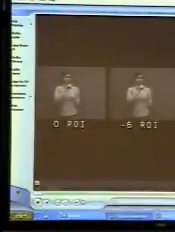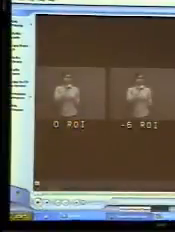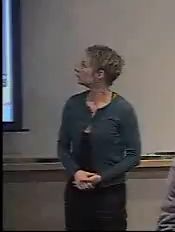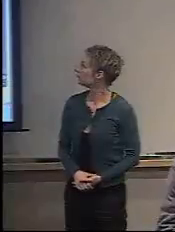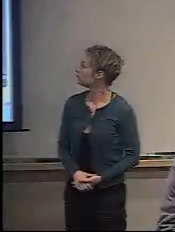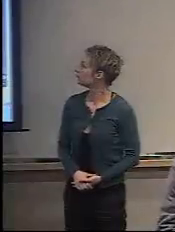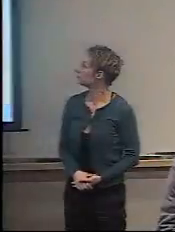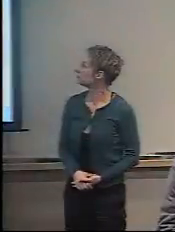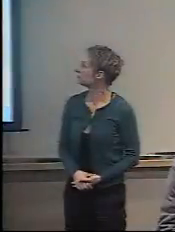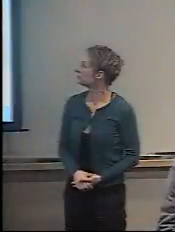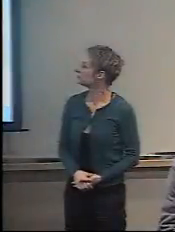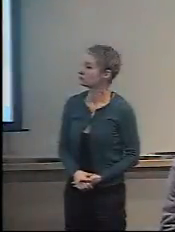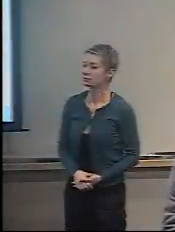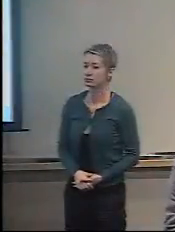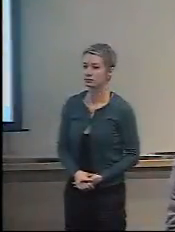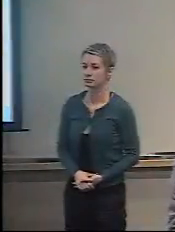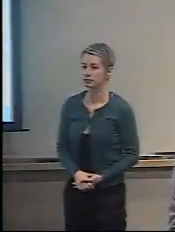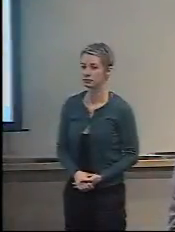Okay.